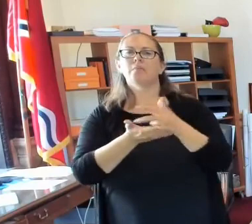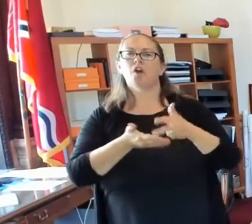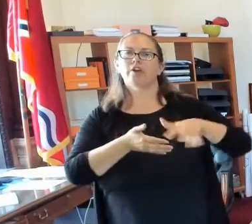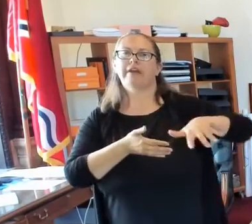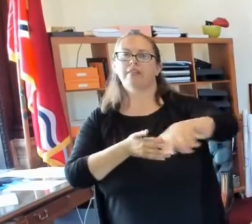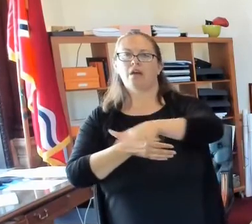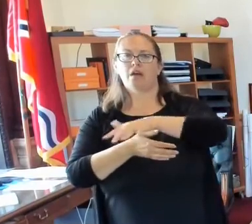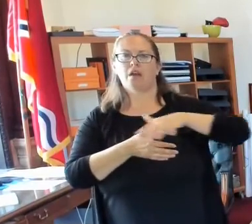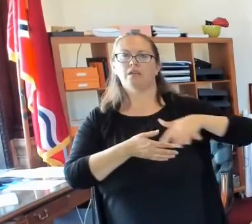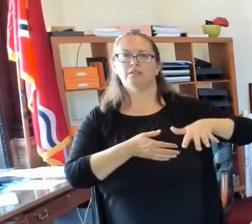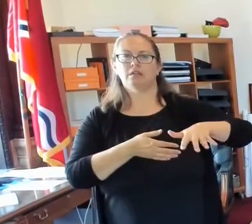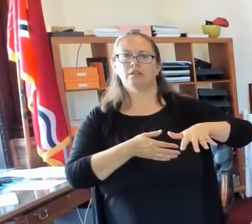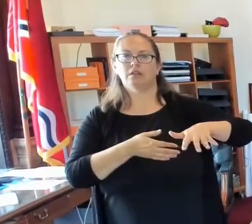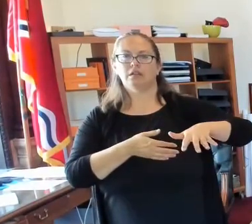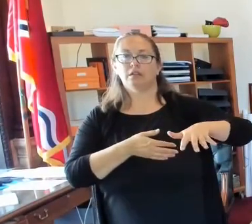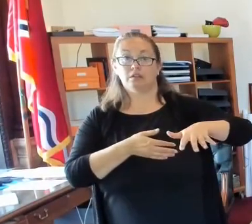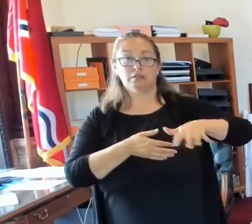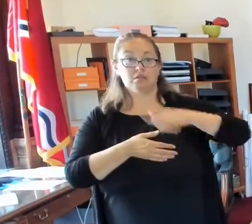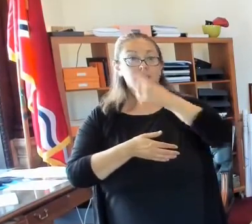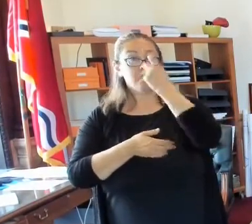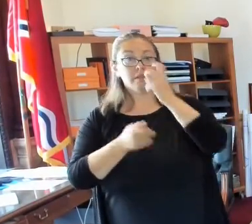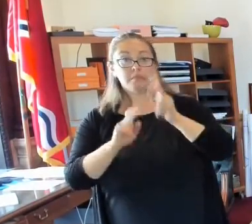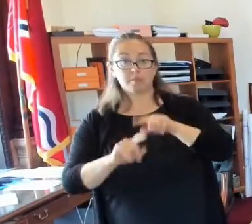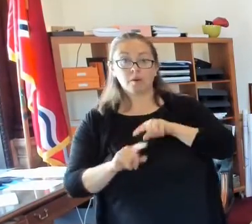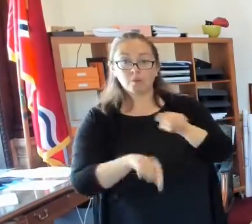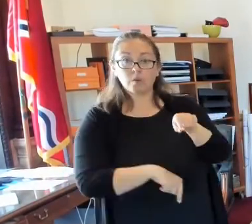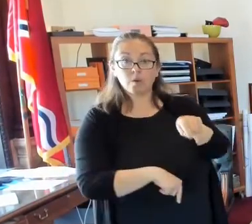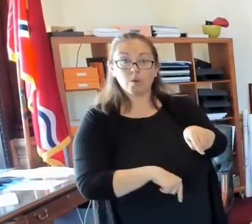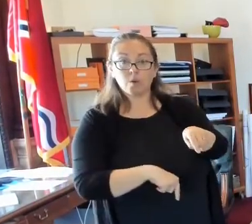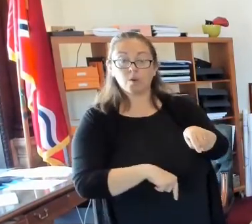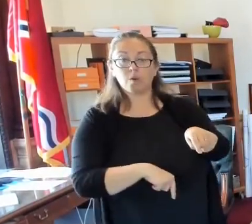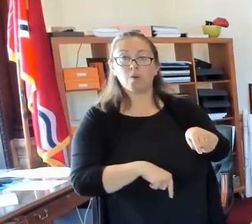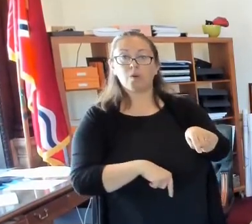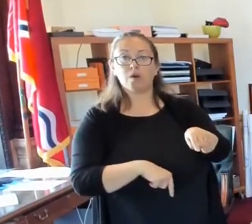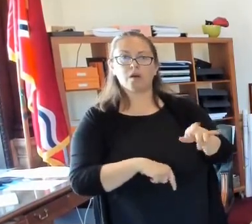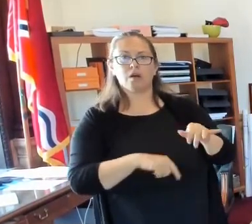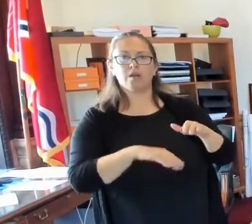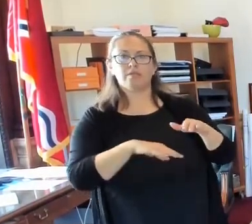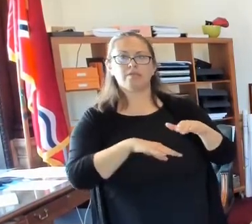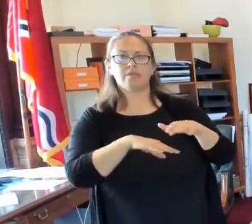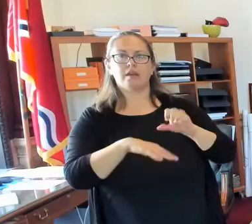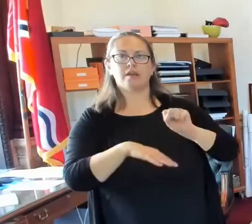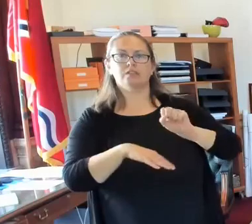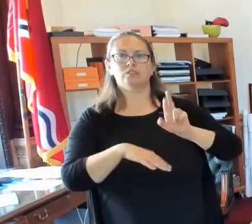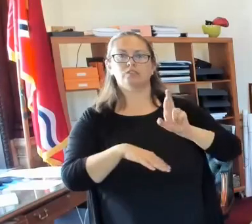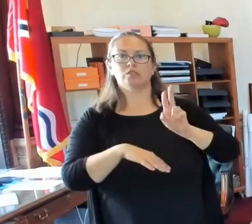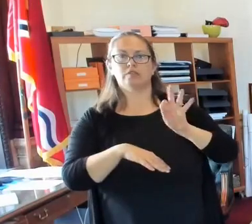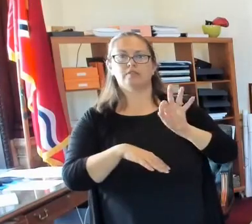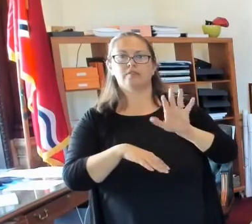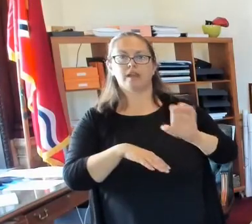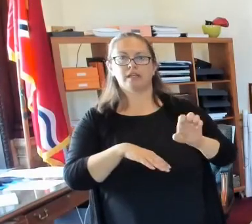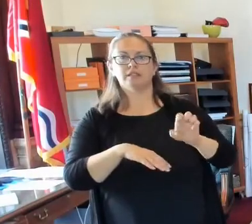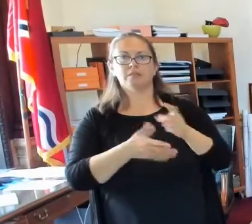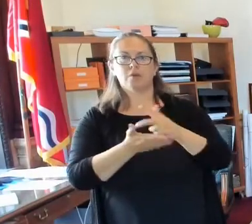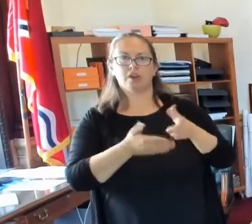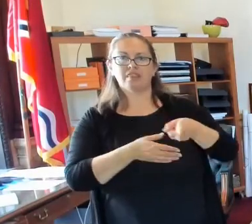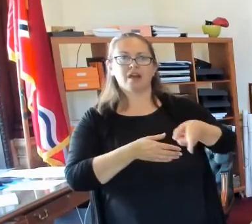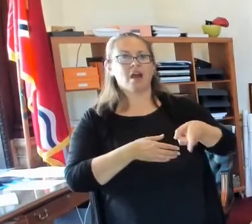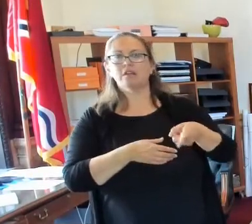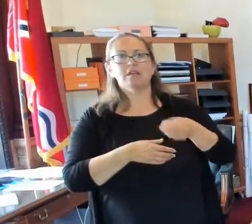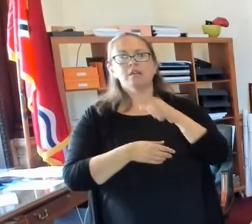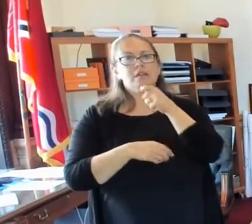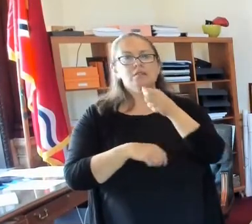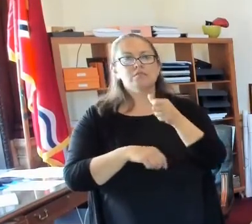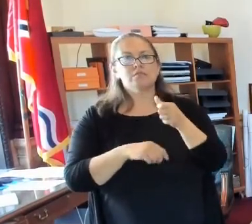because folks have been going onto those lots. The surface parking lots, when they're not in operation, need to be